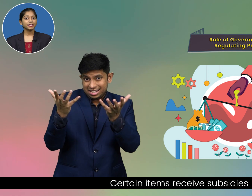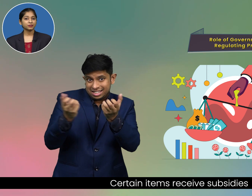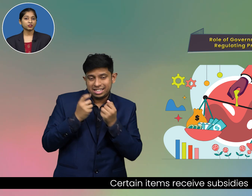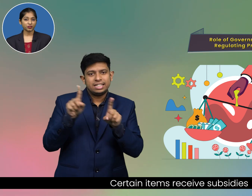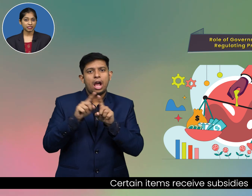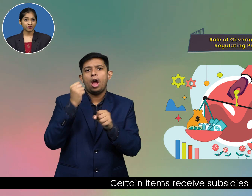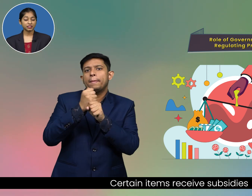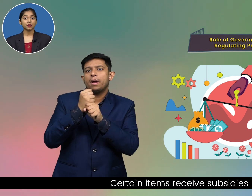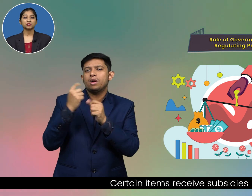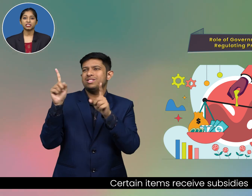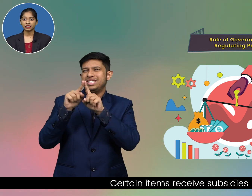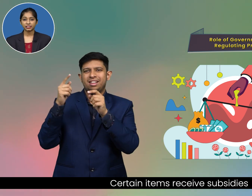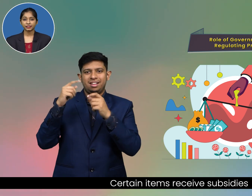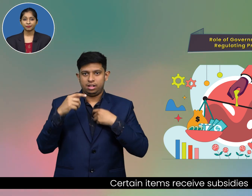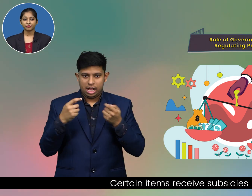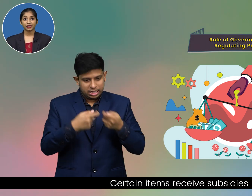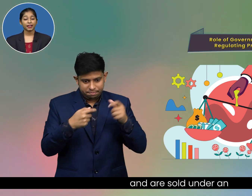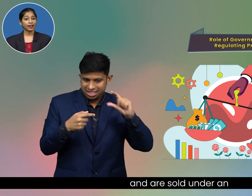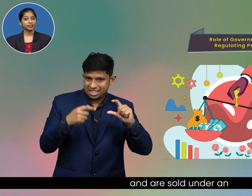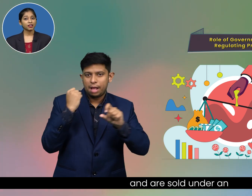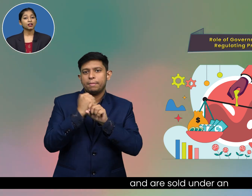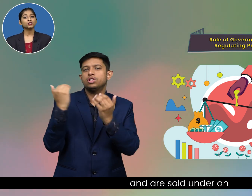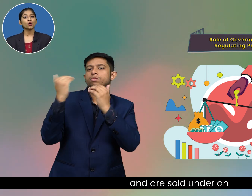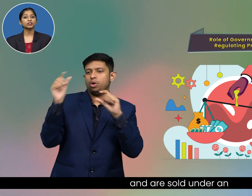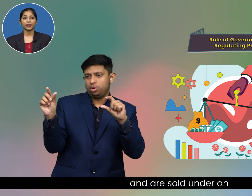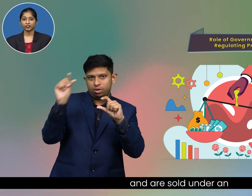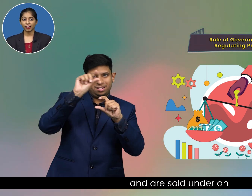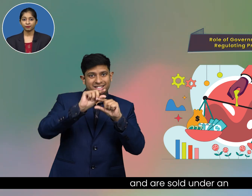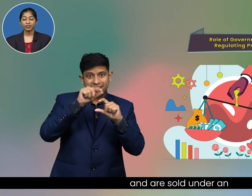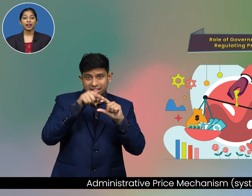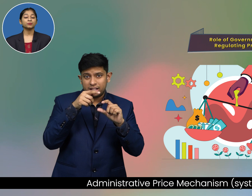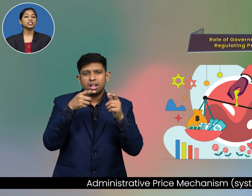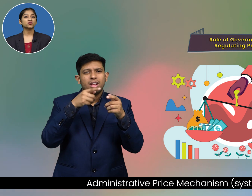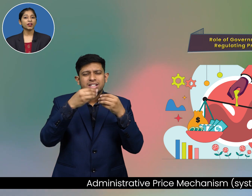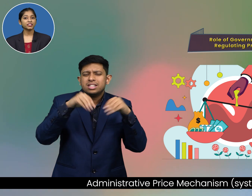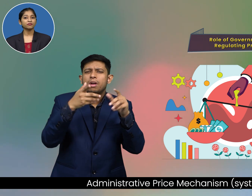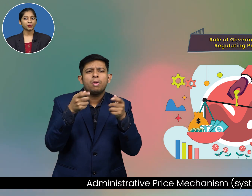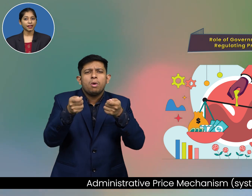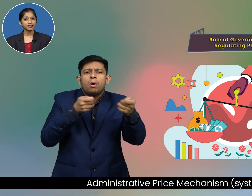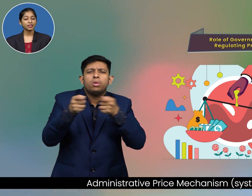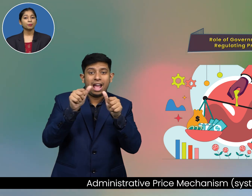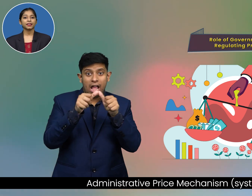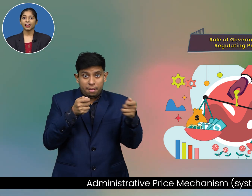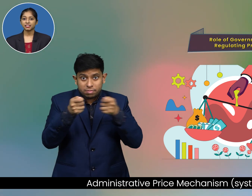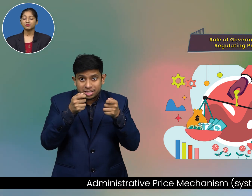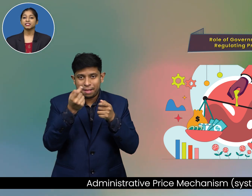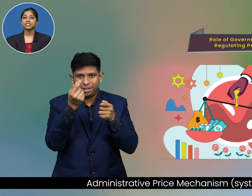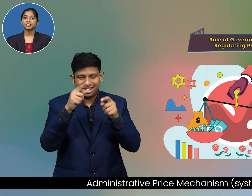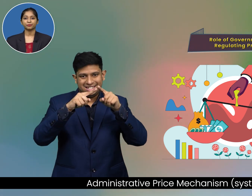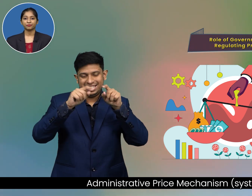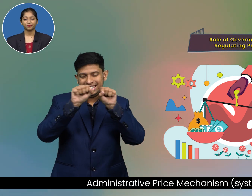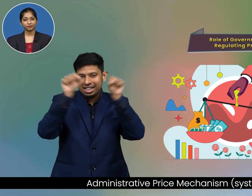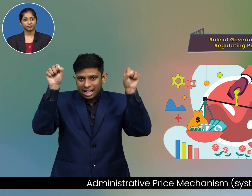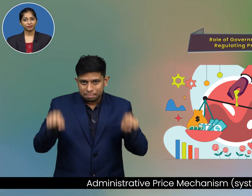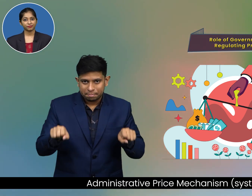Certain items receive subsidies and are sold under an administrative price mechanism